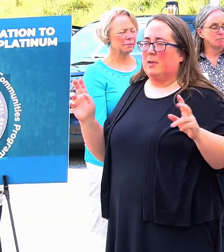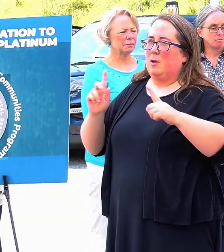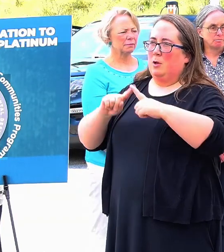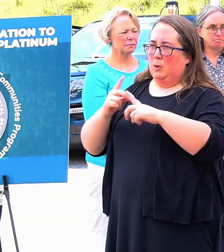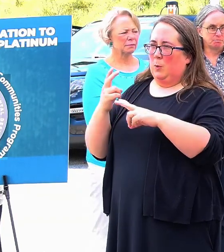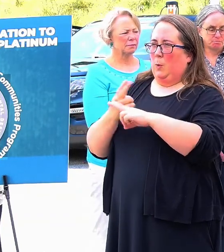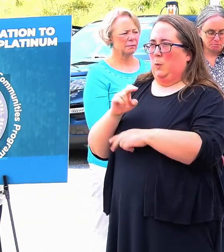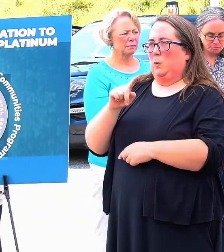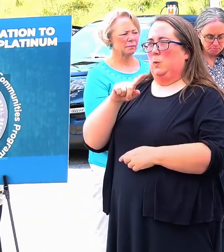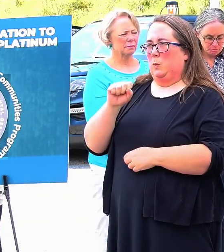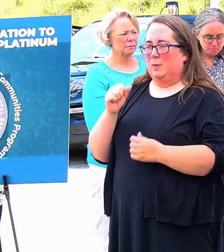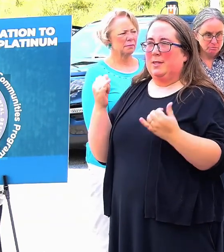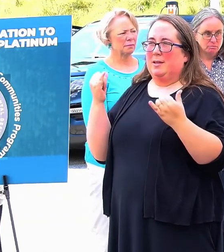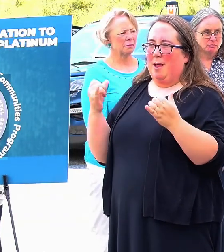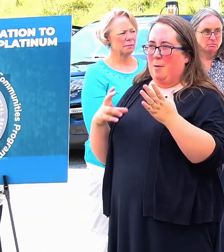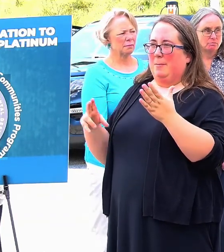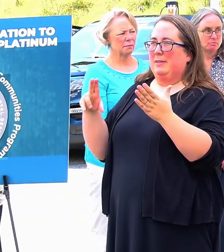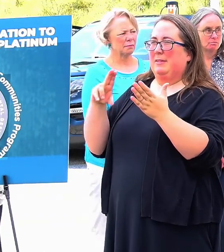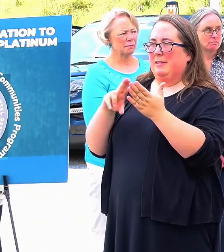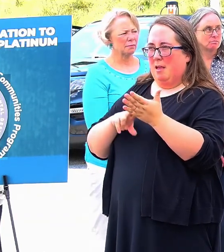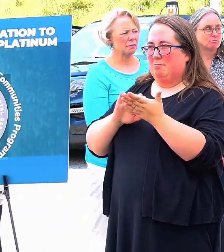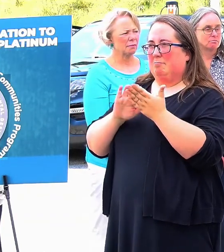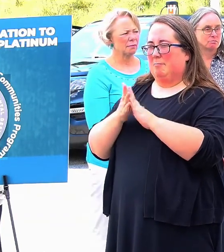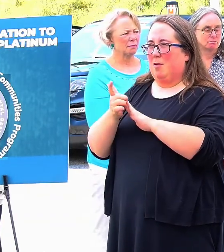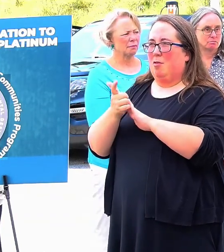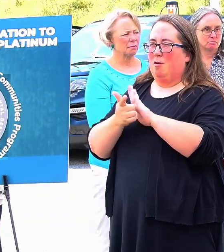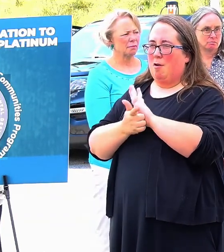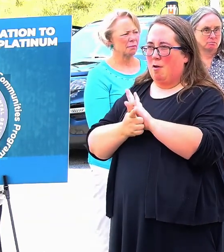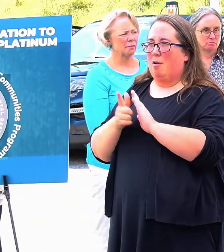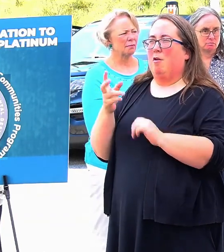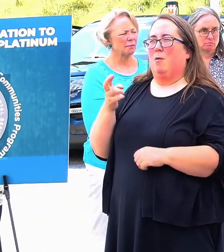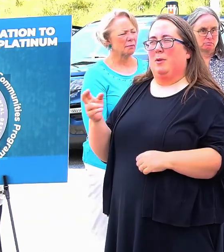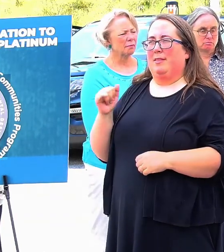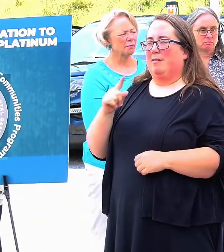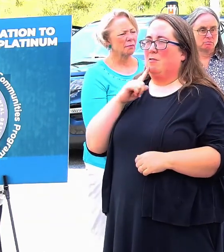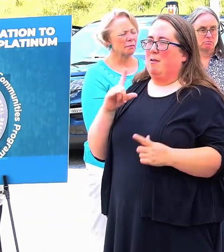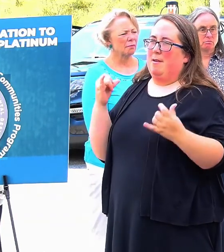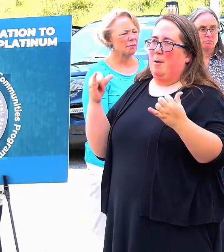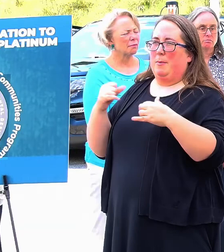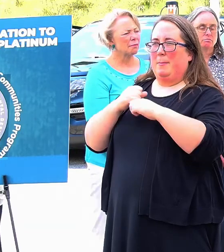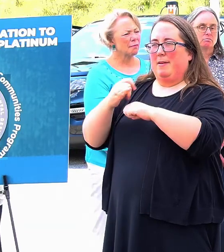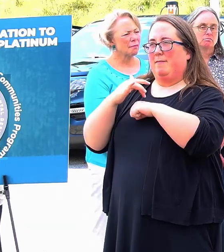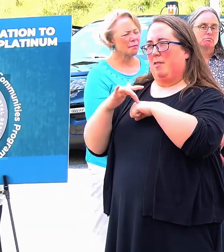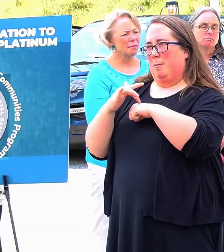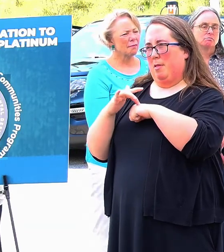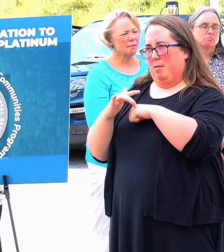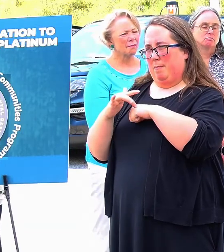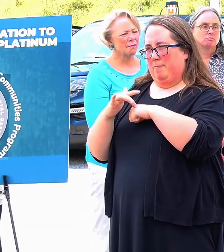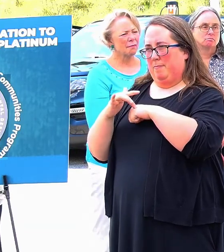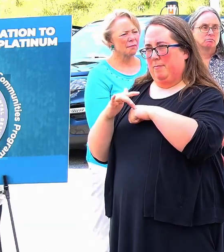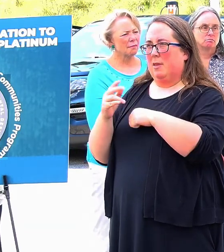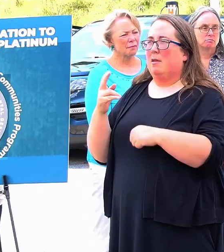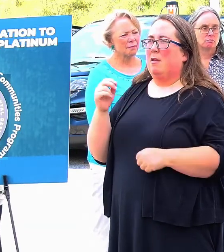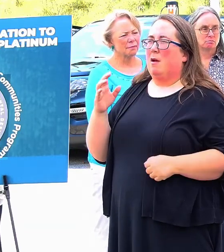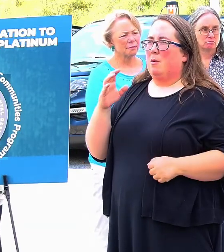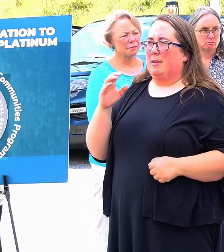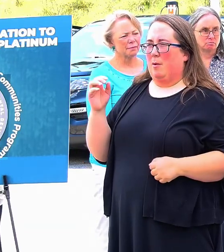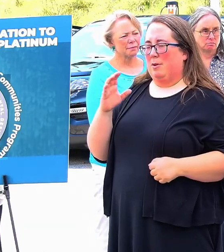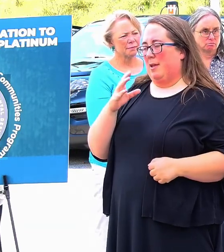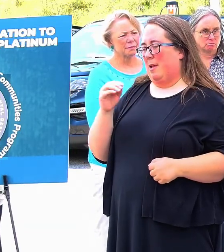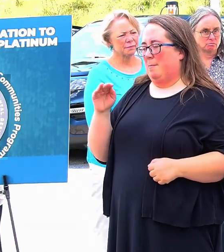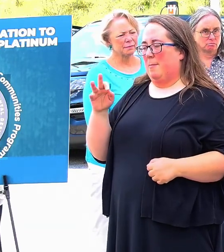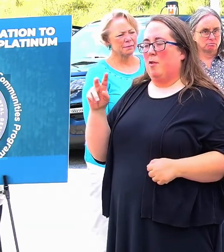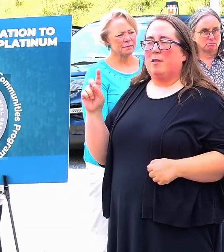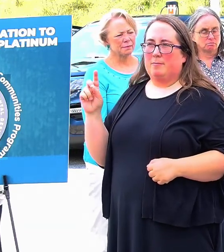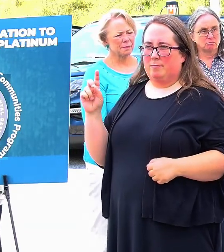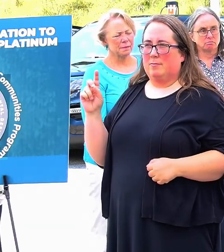the tools that have now been signed into law, the resources that are now going to be made available. Howard County and